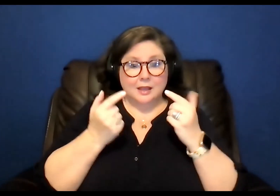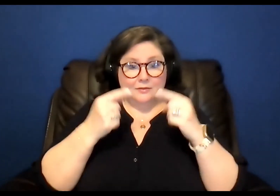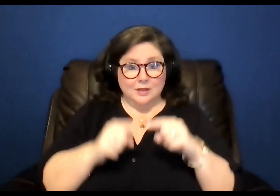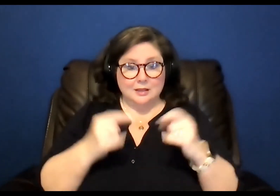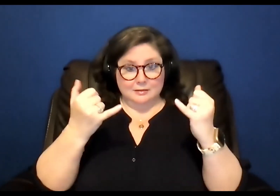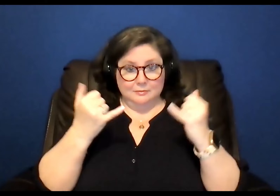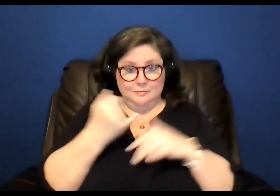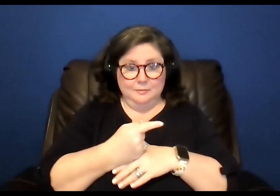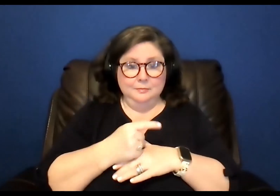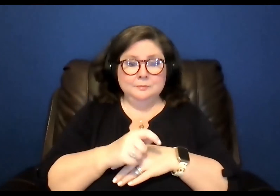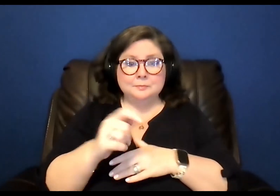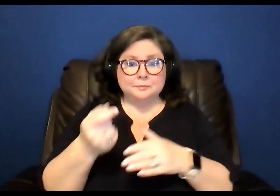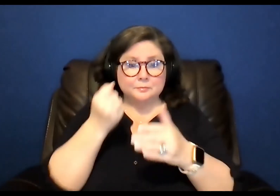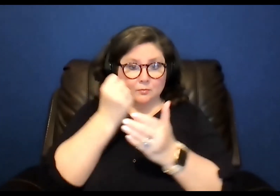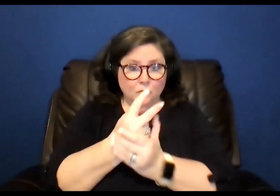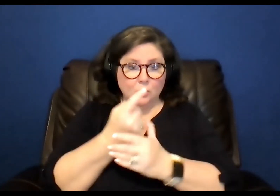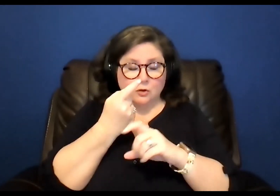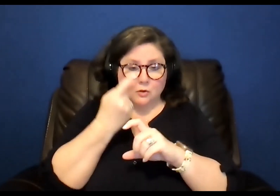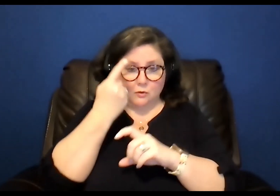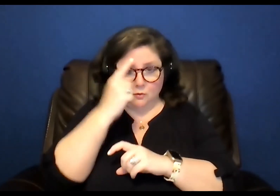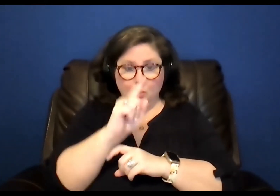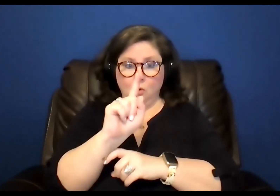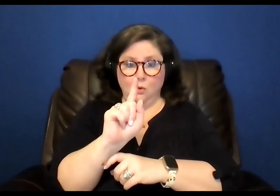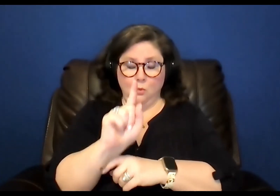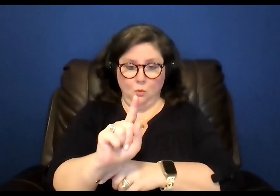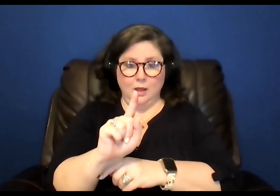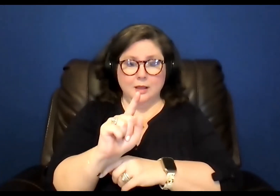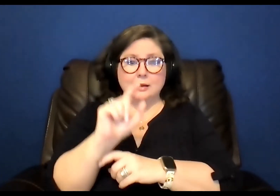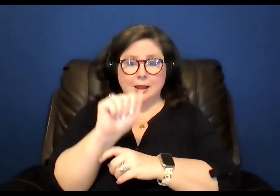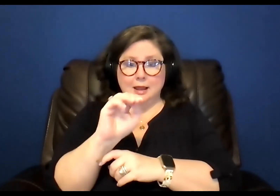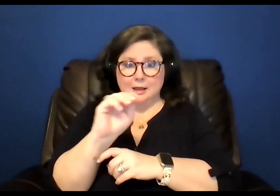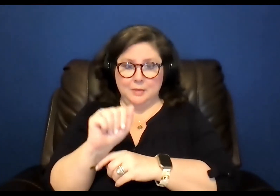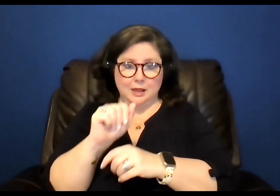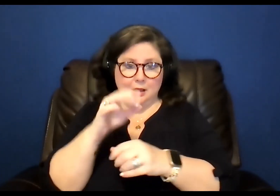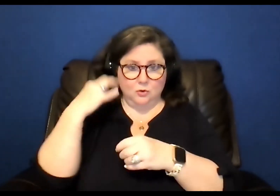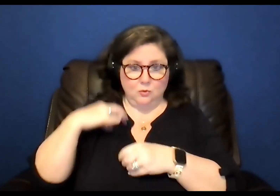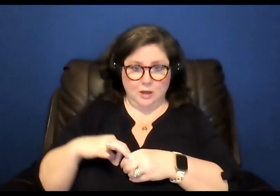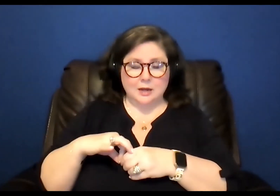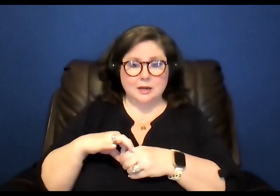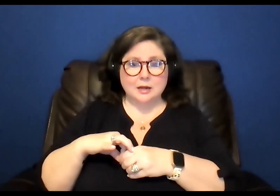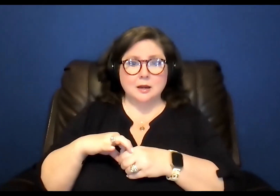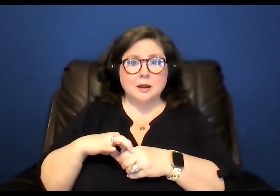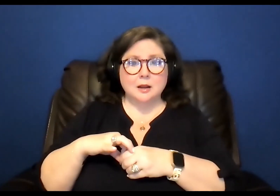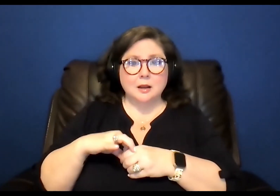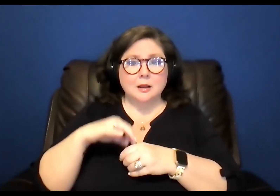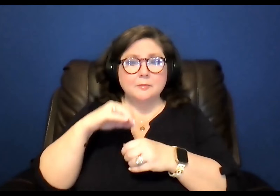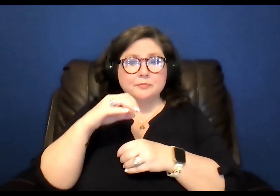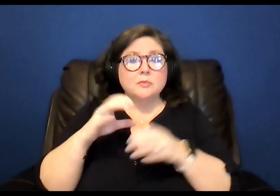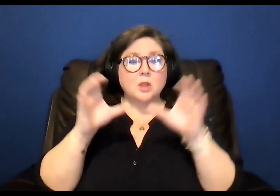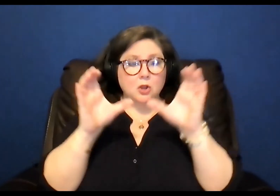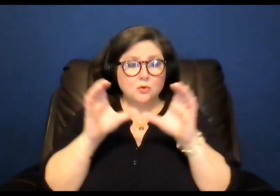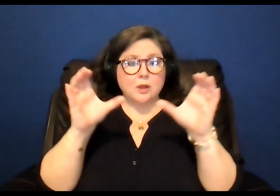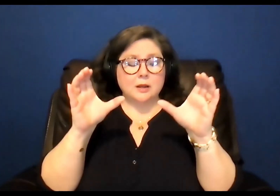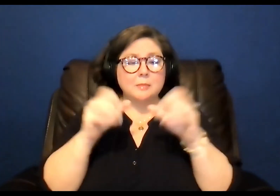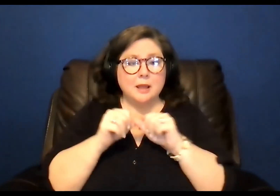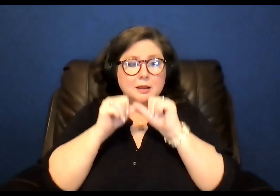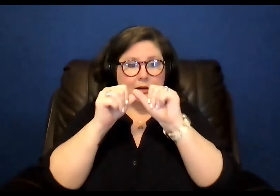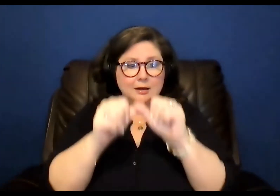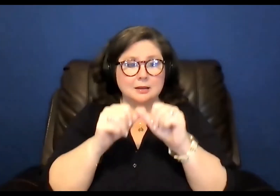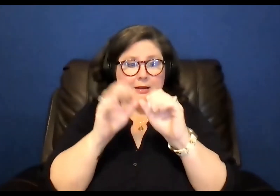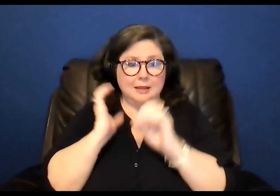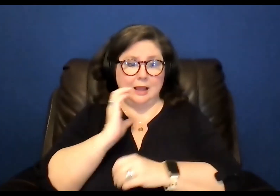credit by U of R School of Medicine and Dentistry, accredited by the Accreditation Council for Continuing Medical